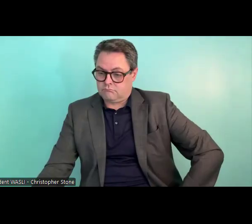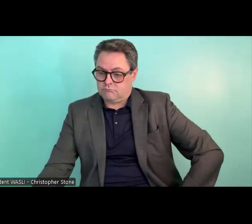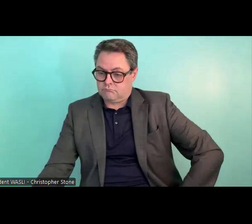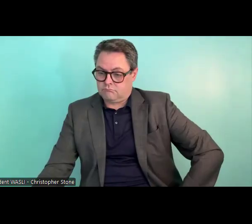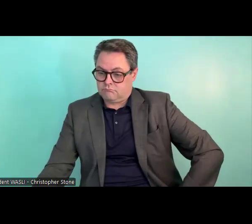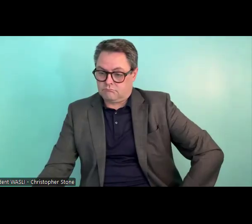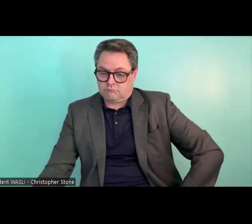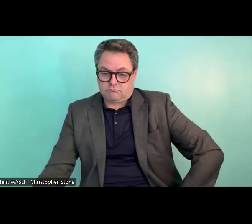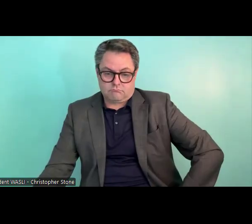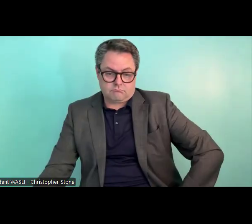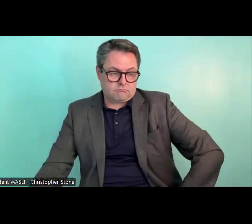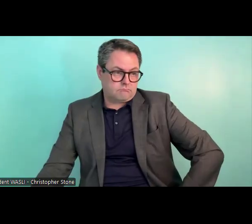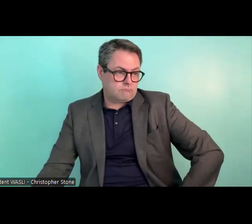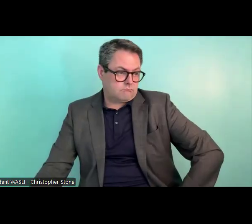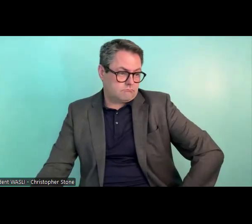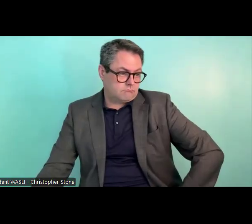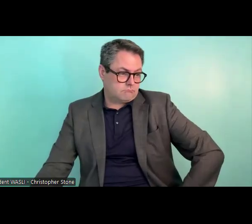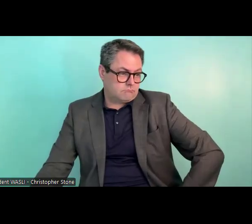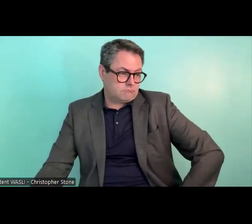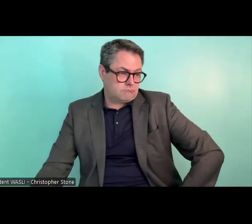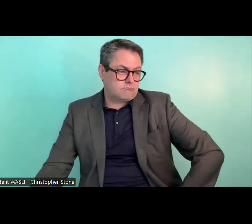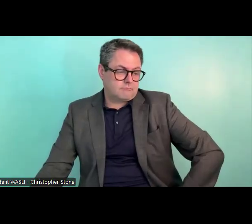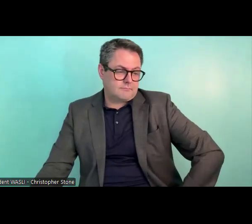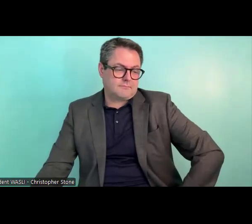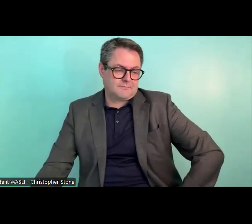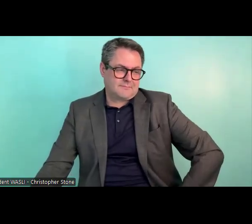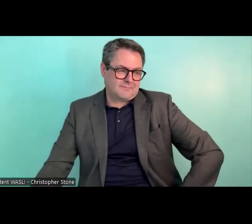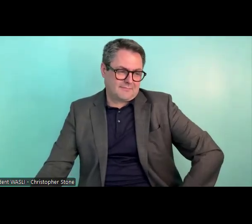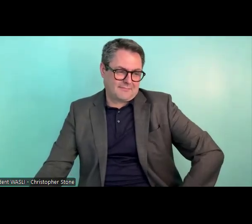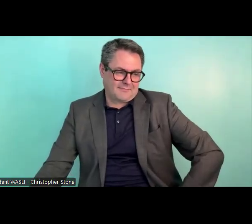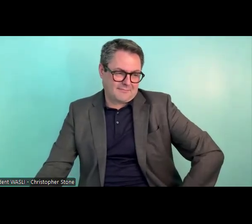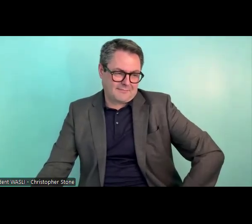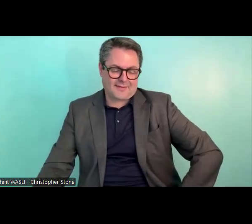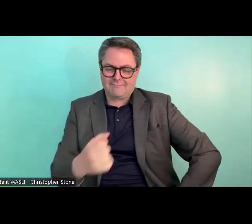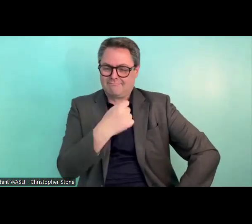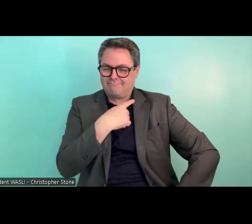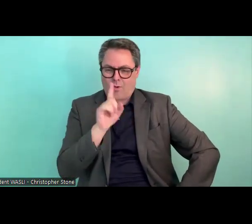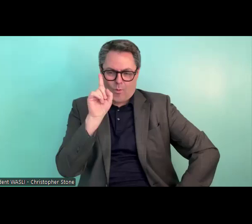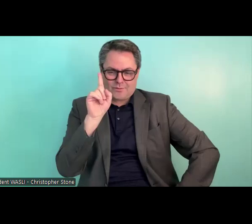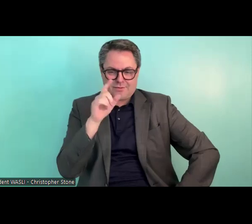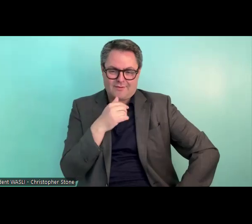agreement for the next General Assembly to be held on the 20th of June.